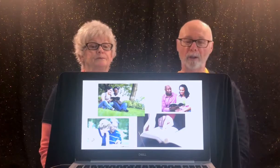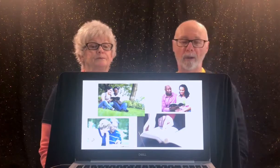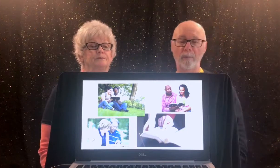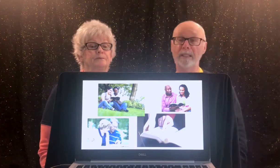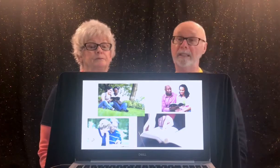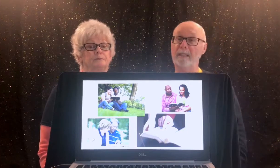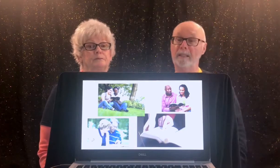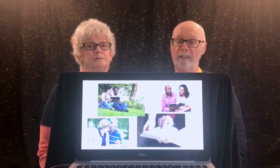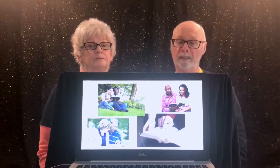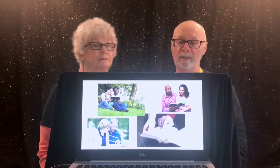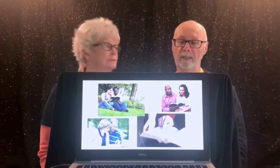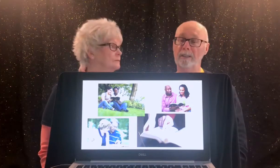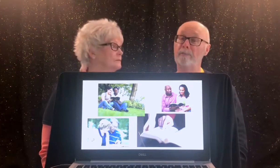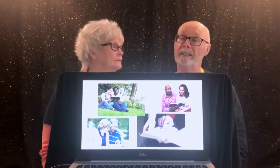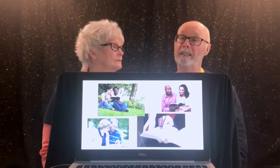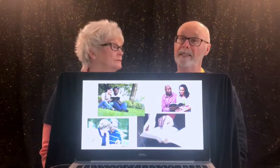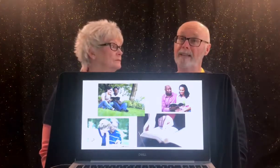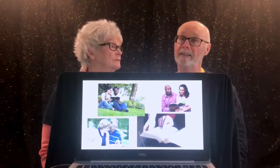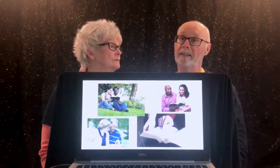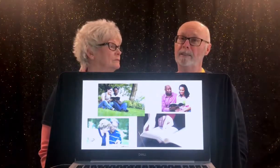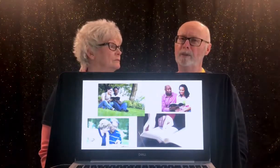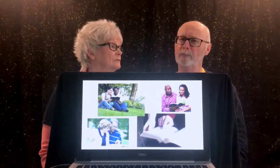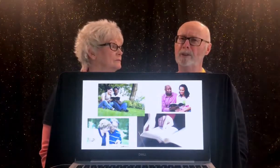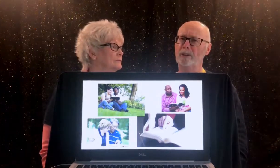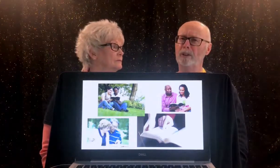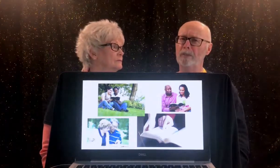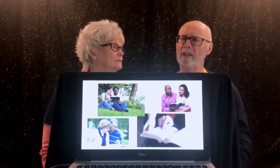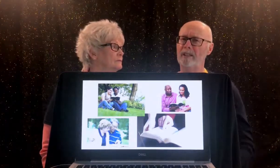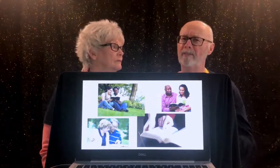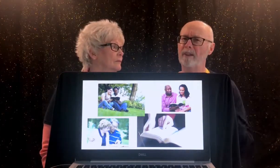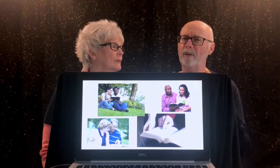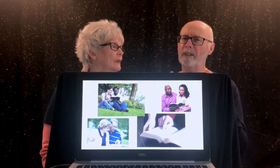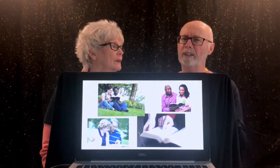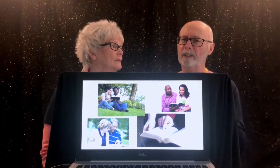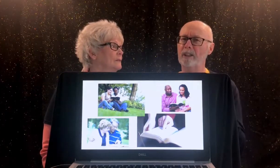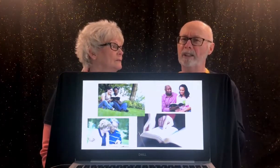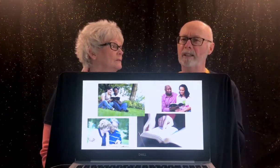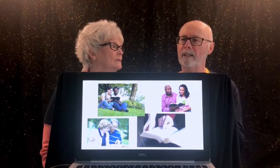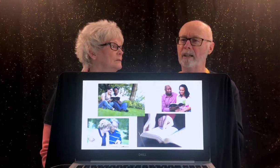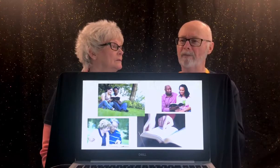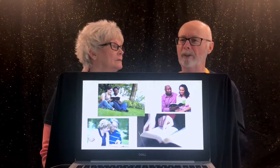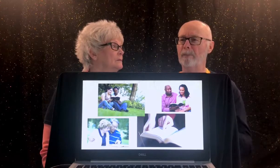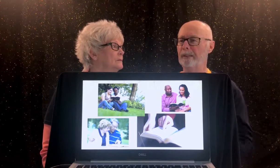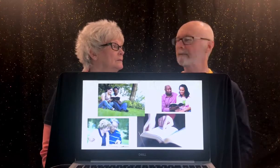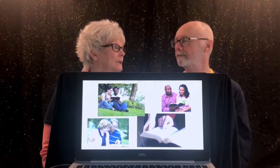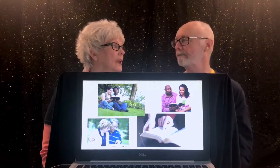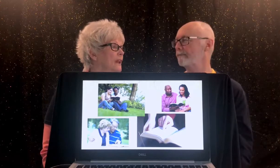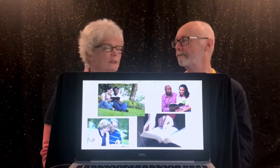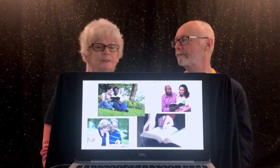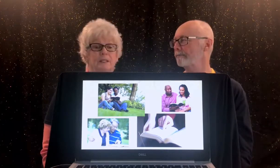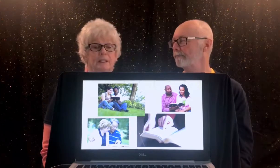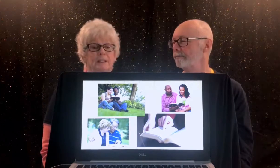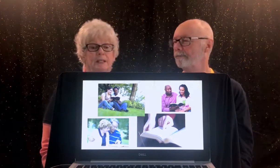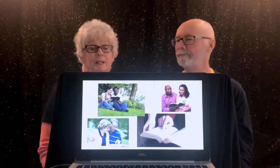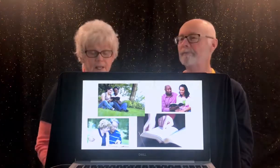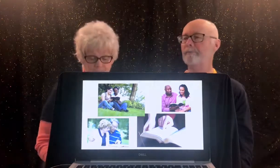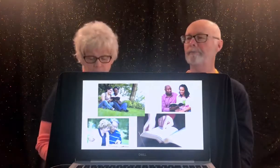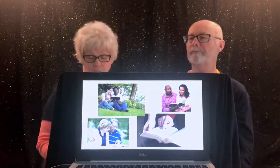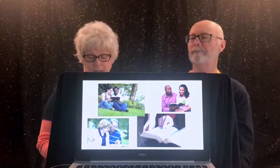helped me to be connected to a spiritual community that felt really good and affirming. Yeah. Number